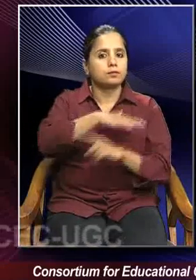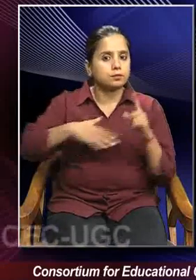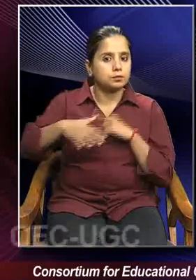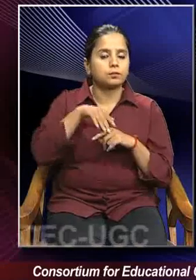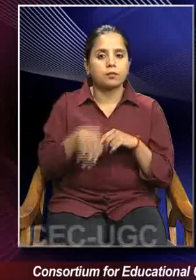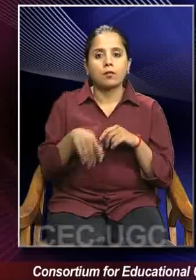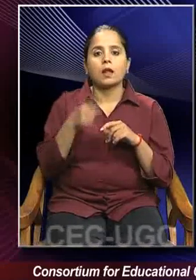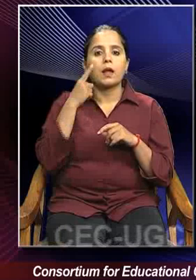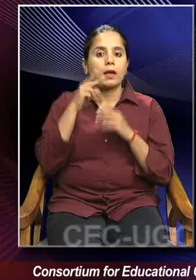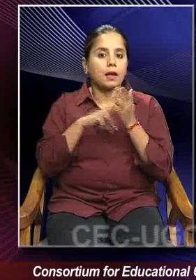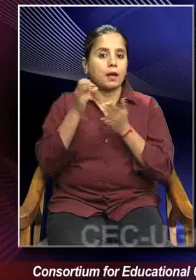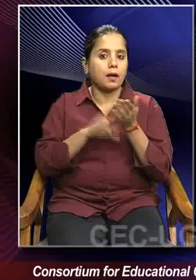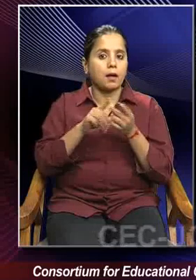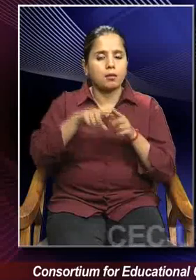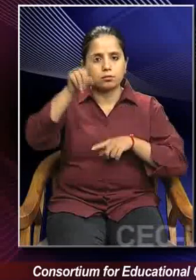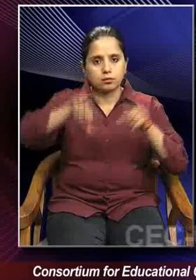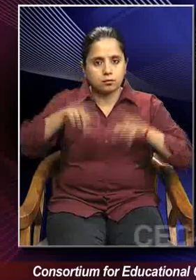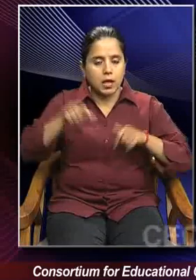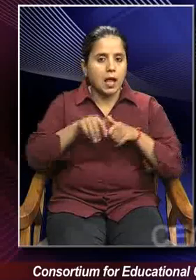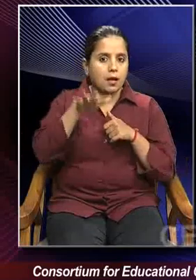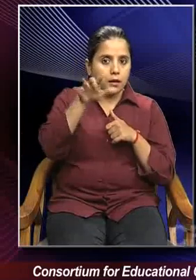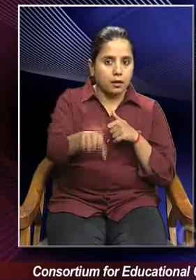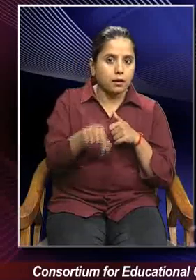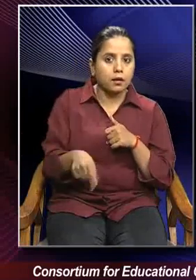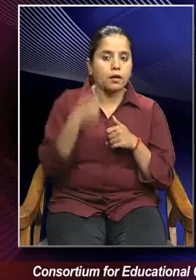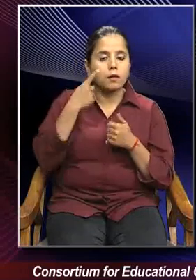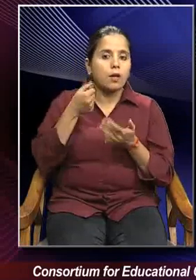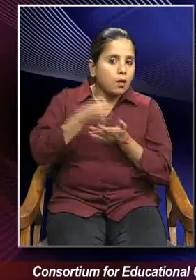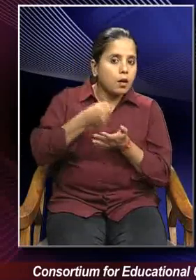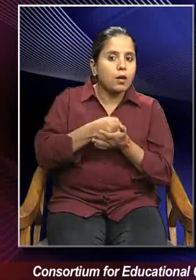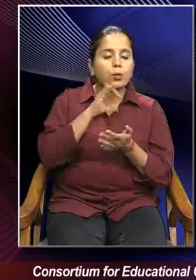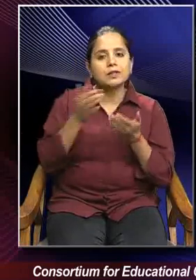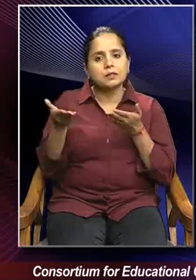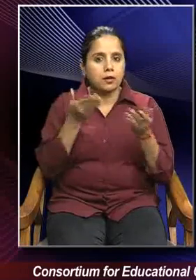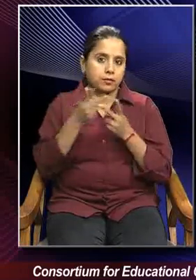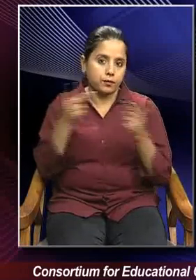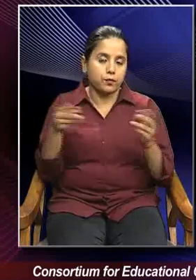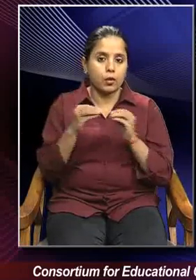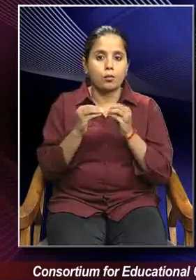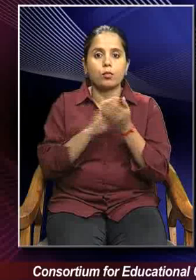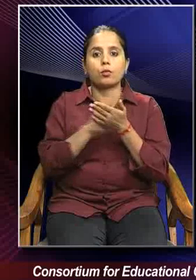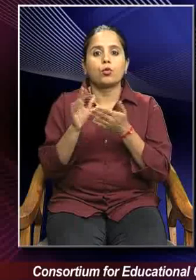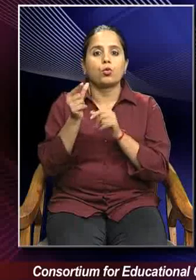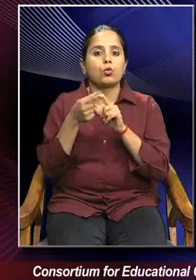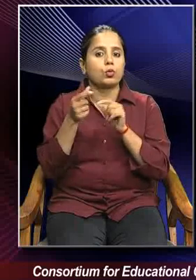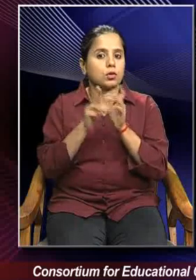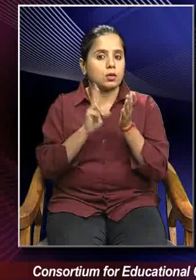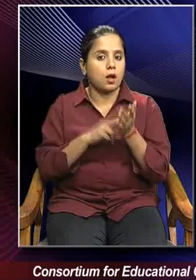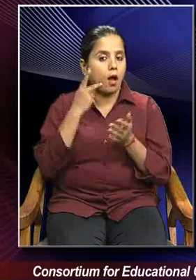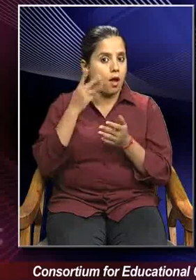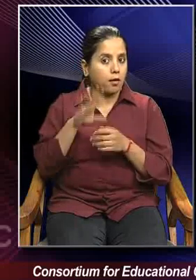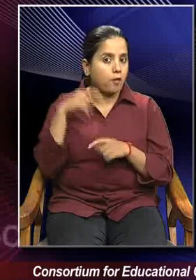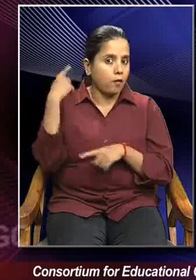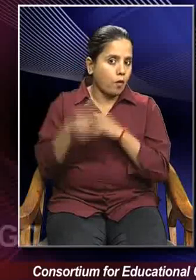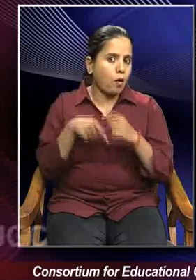income disparities, accessibility to fundamental services. Bhutan has placed always